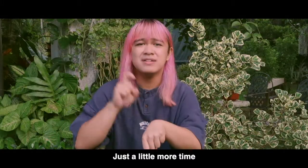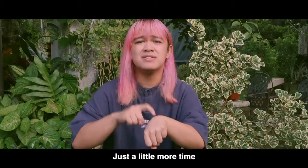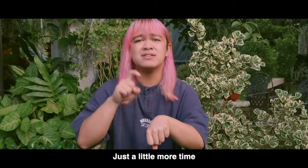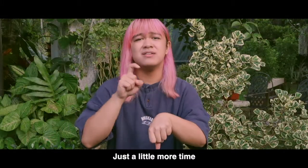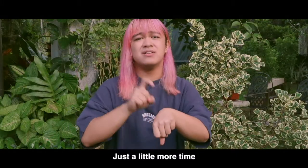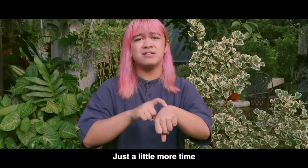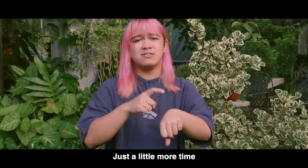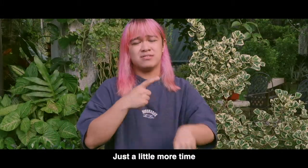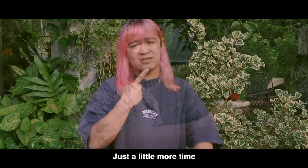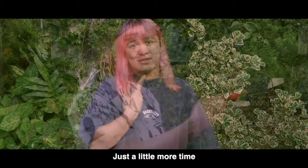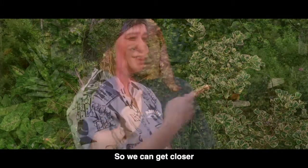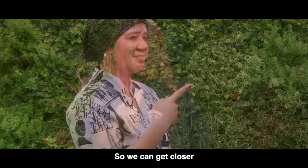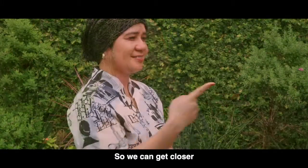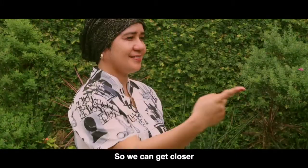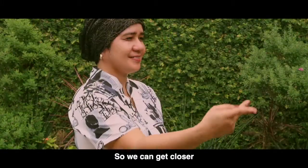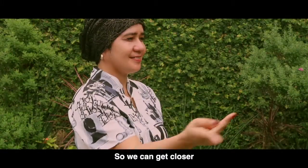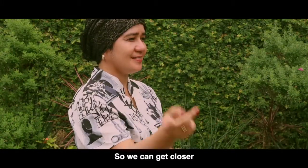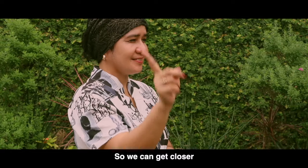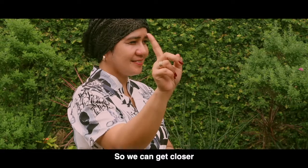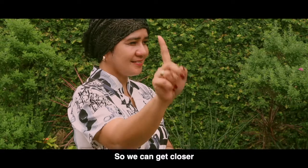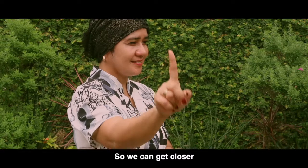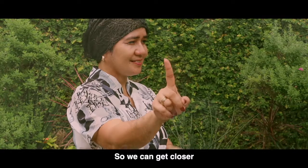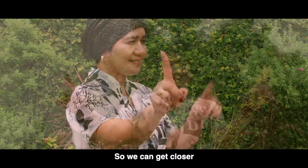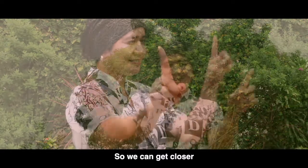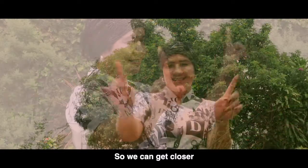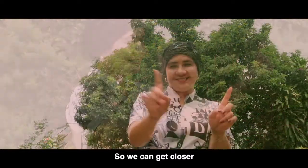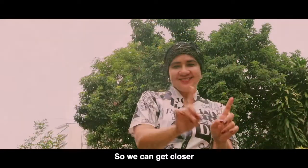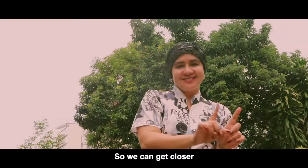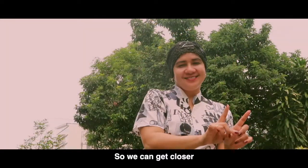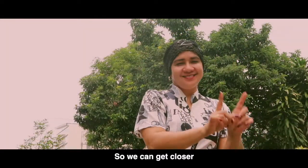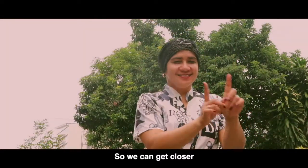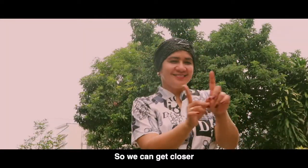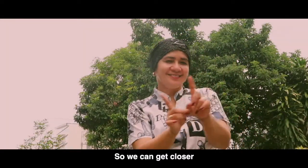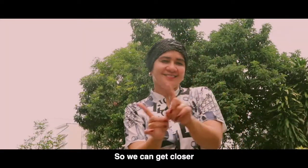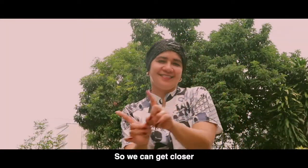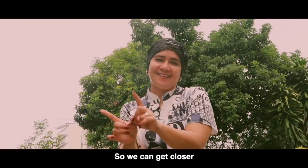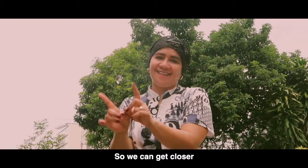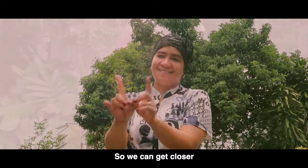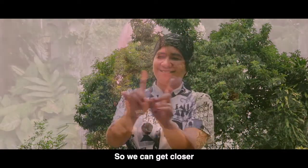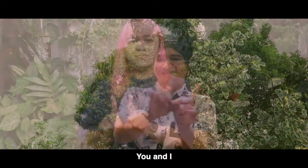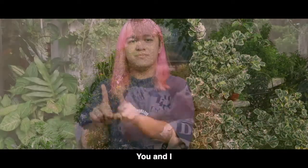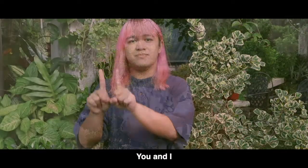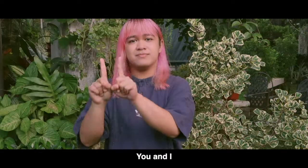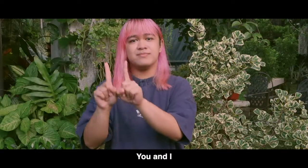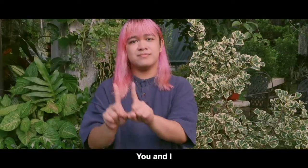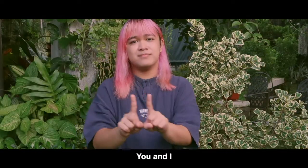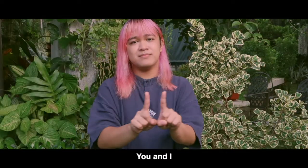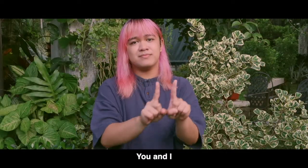So we can get closer You and I